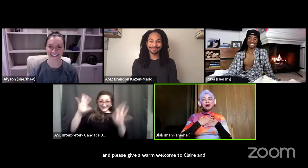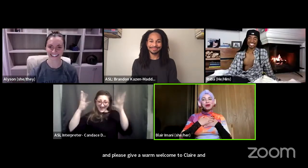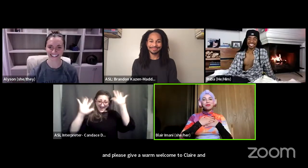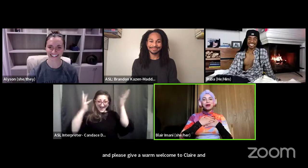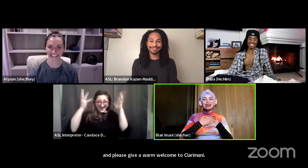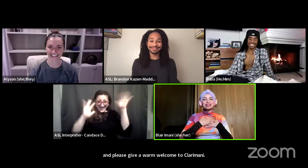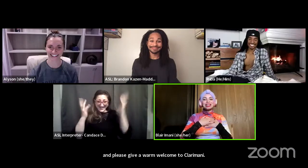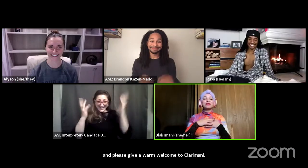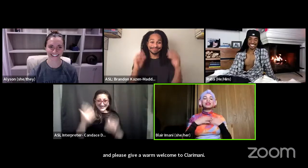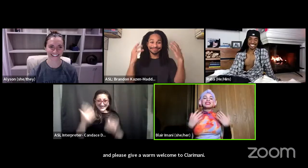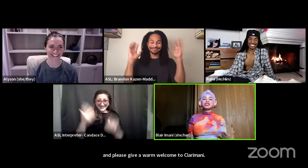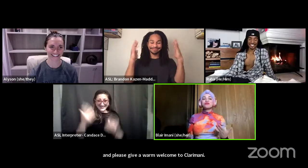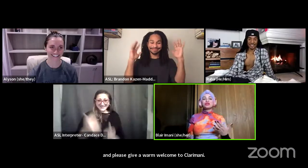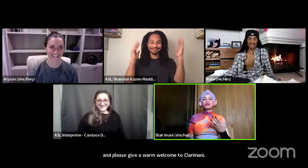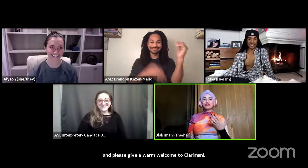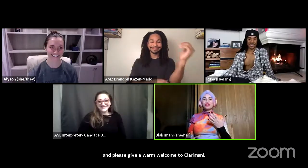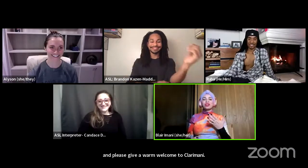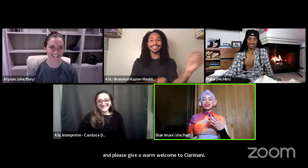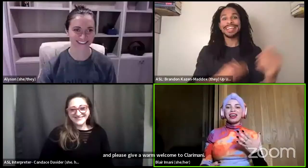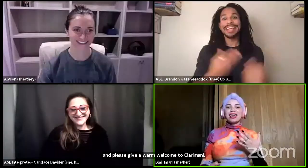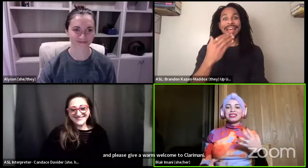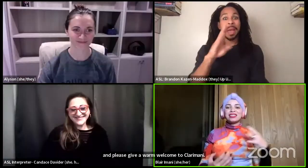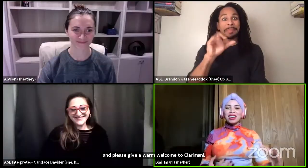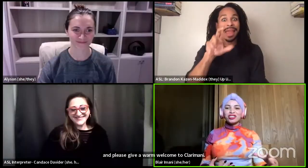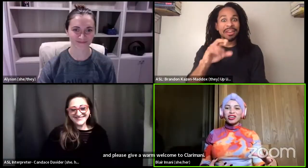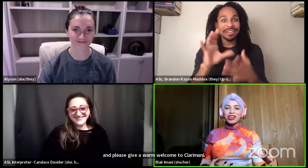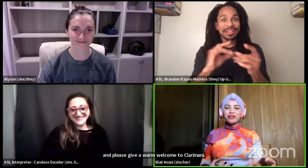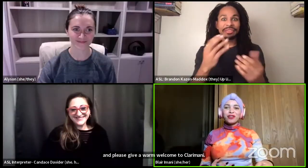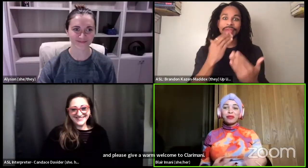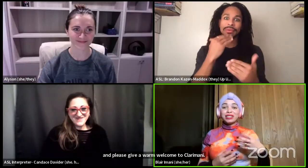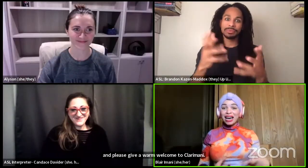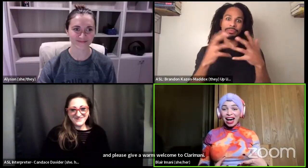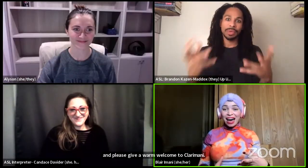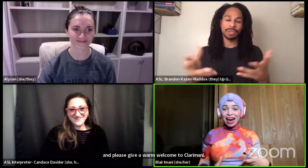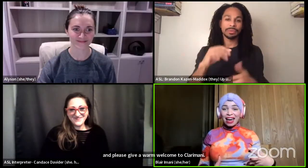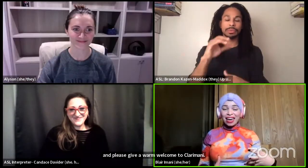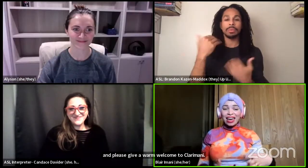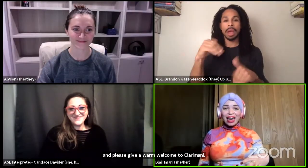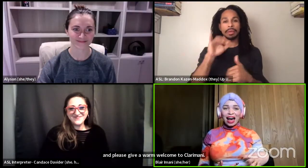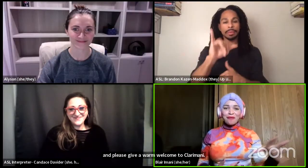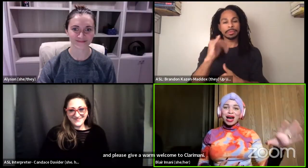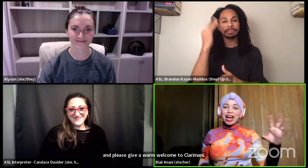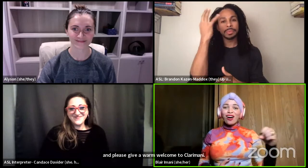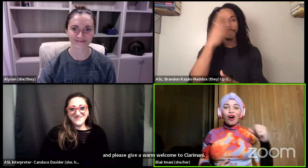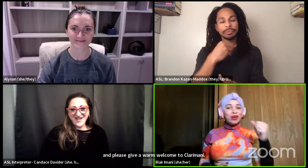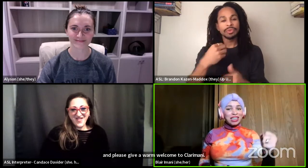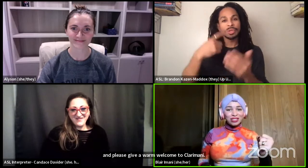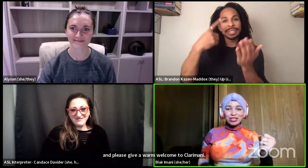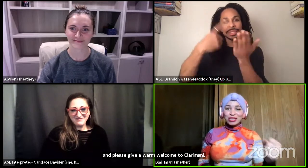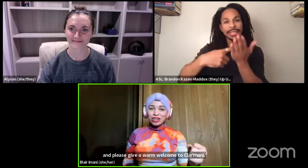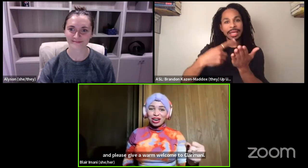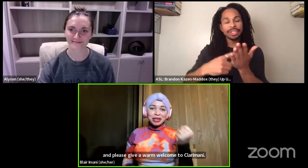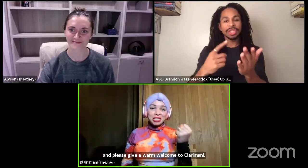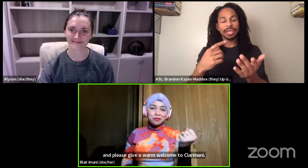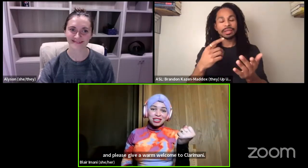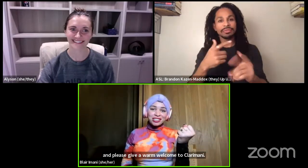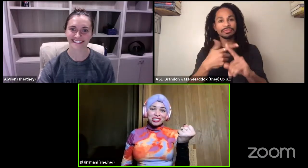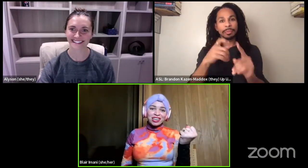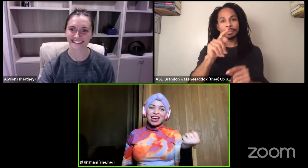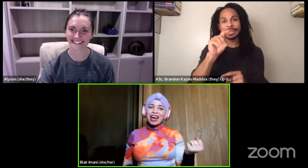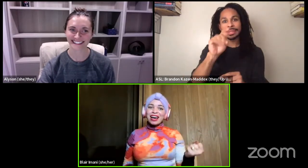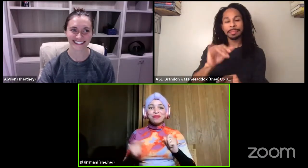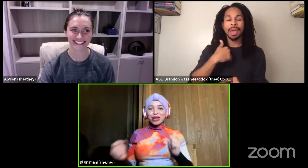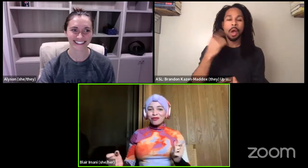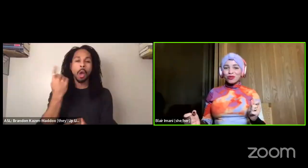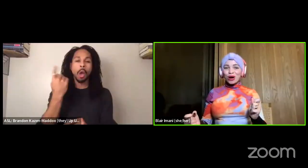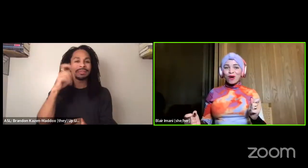Thank you all so much. That was such a beautiful discussion from Ty. I always have to slow down my